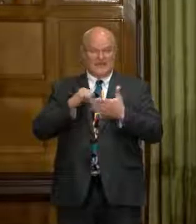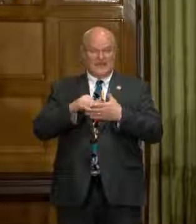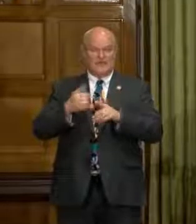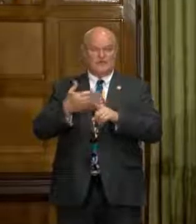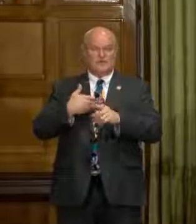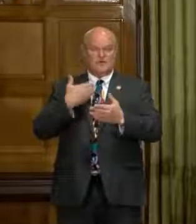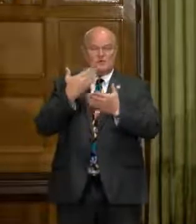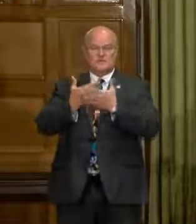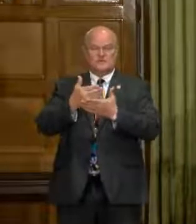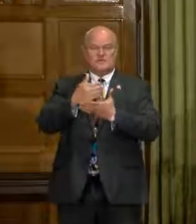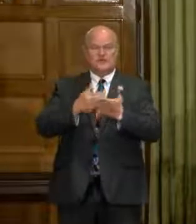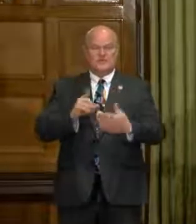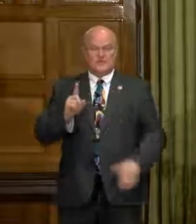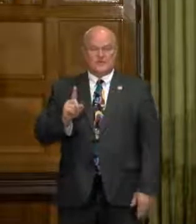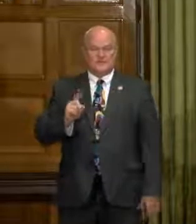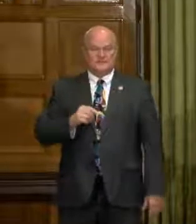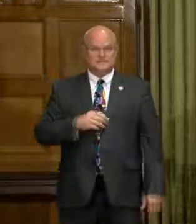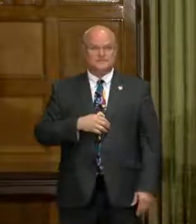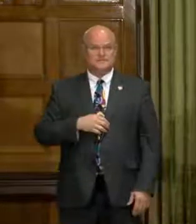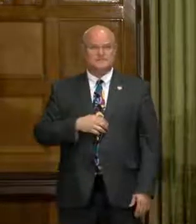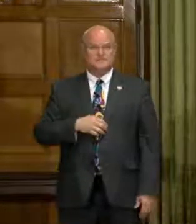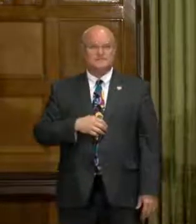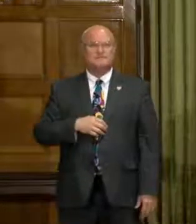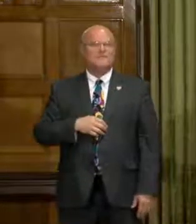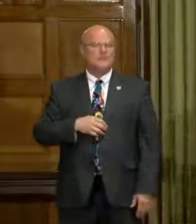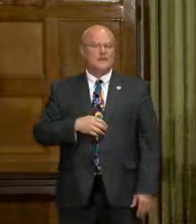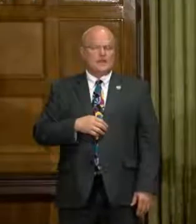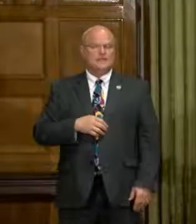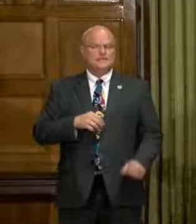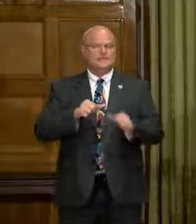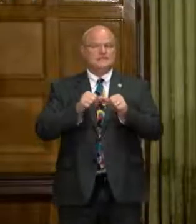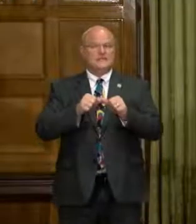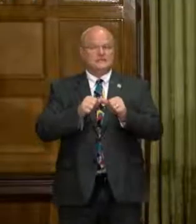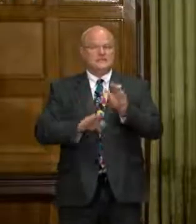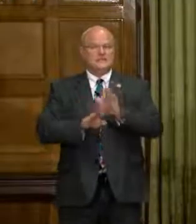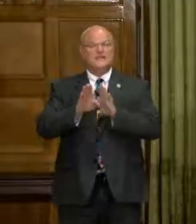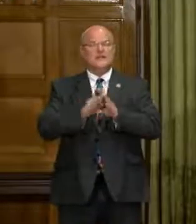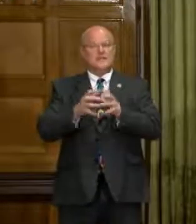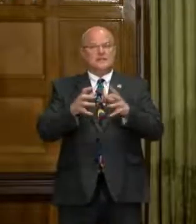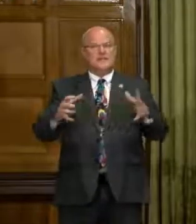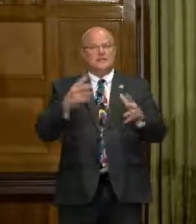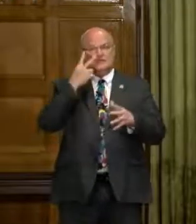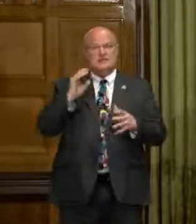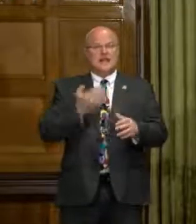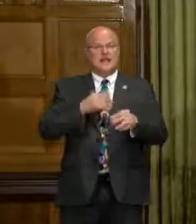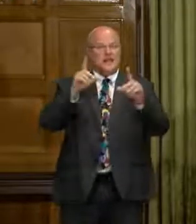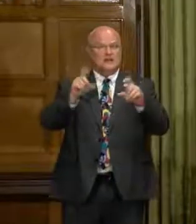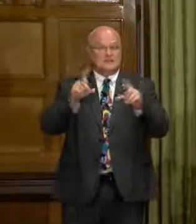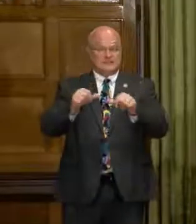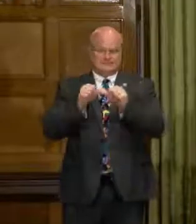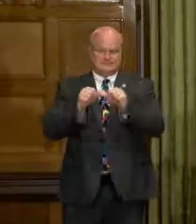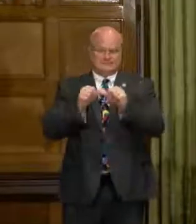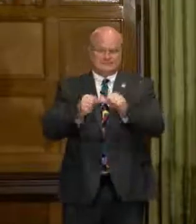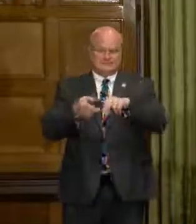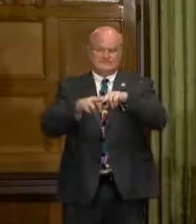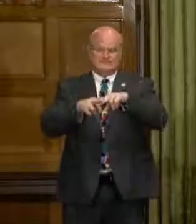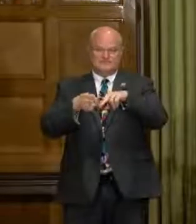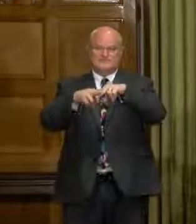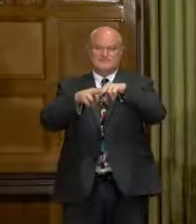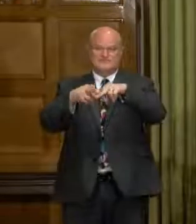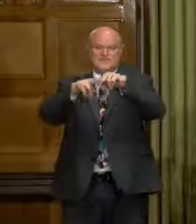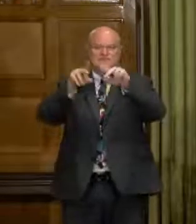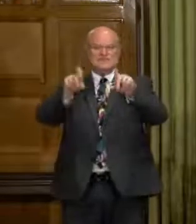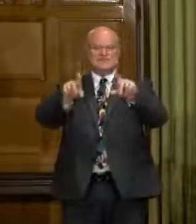phase 1? We need to continue to develop that capacity. As you can see, our testing has continued to